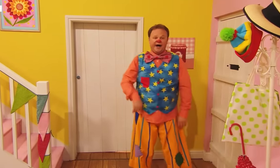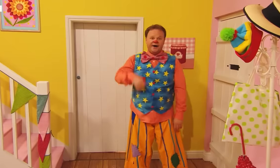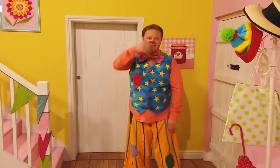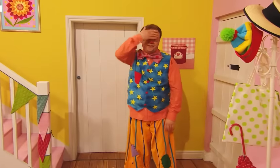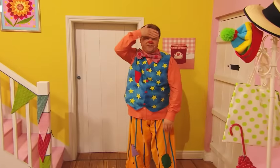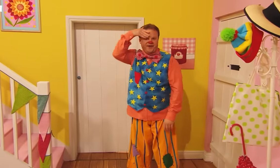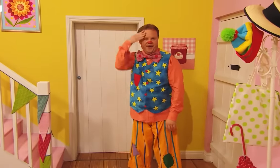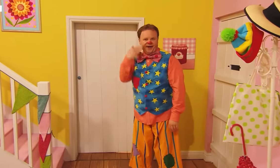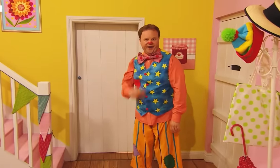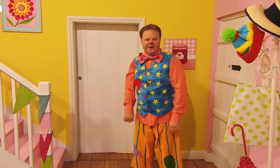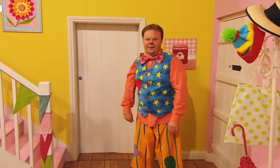Oh, phew.